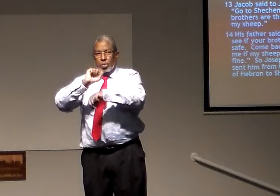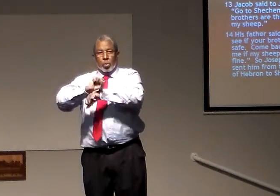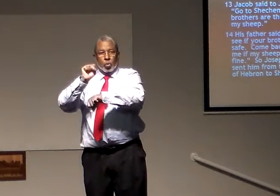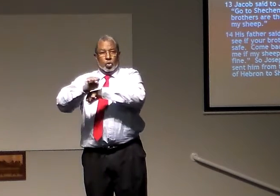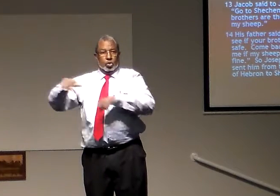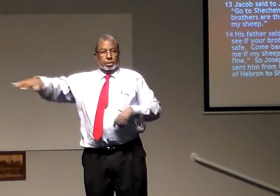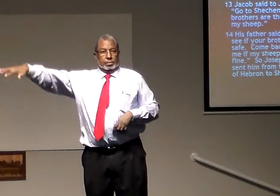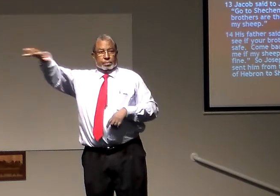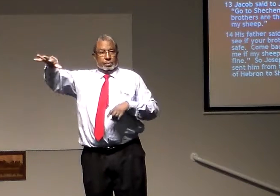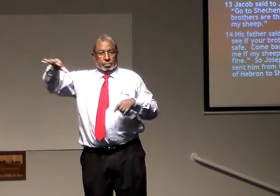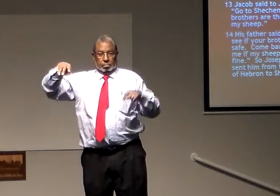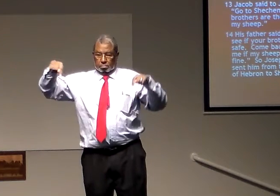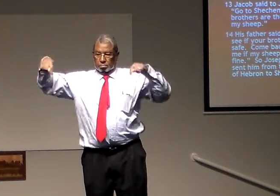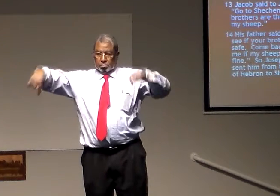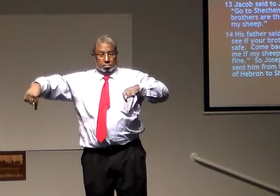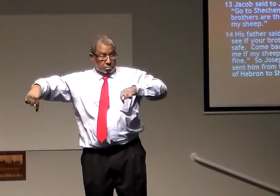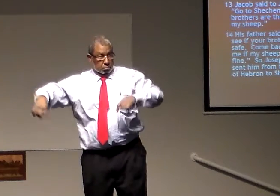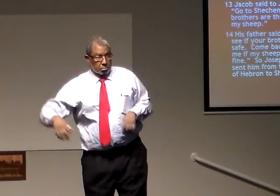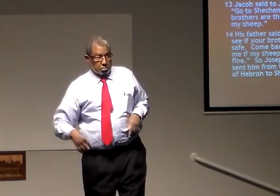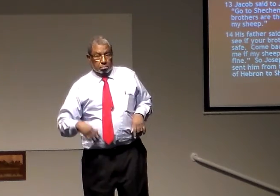That's where the 11 brothers worked over there.